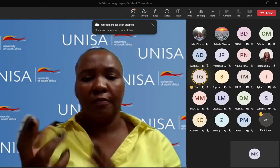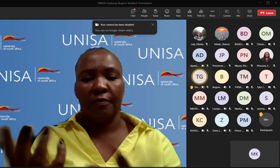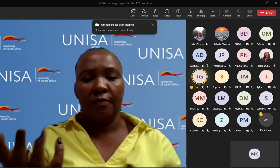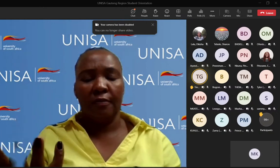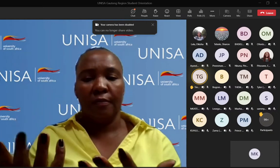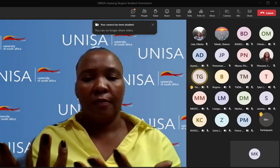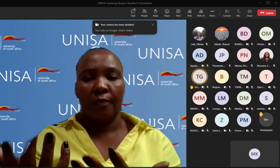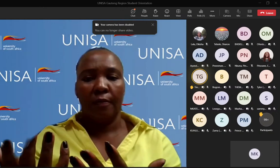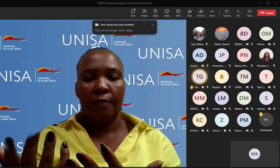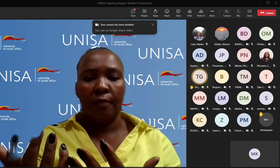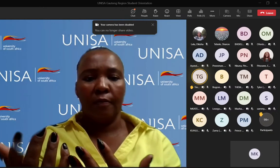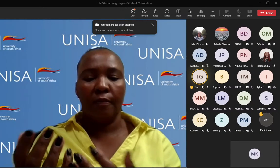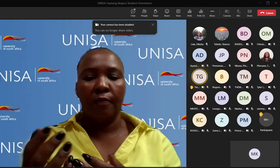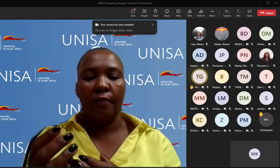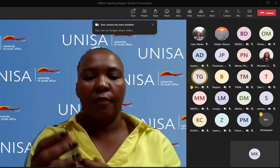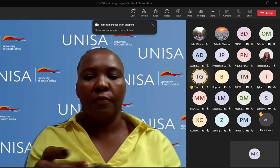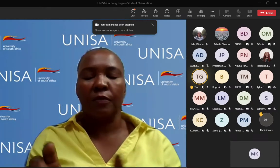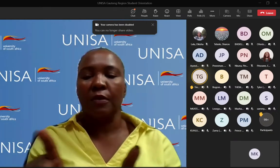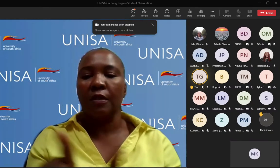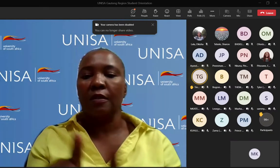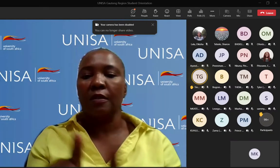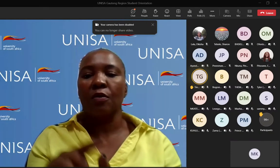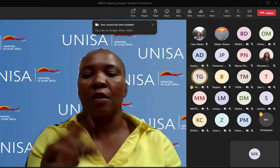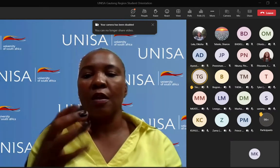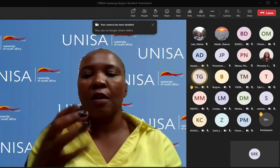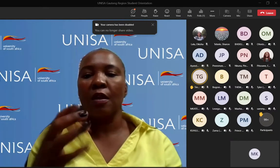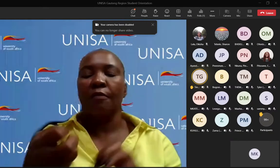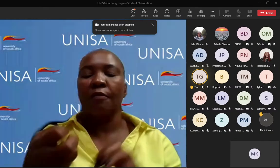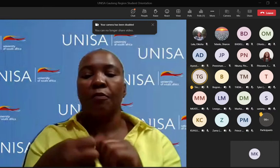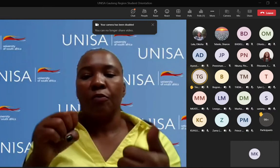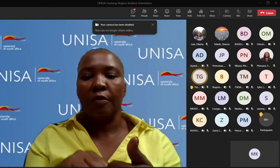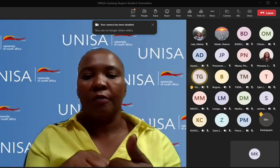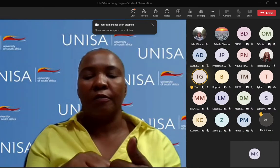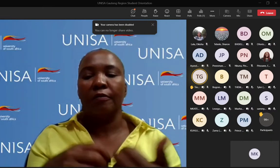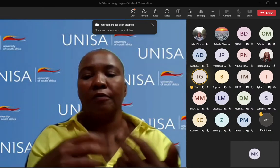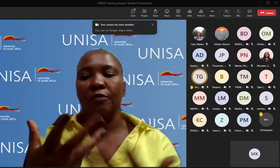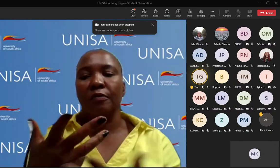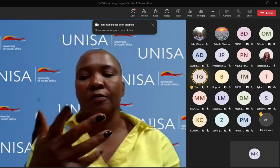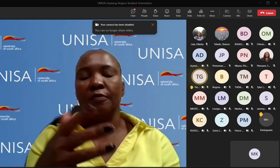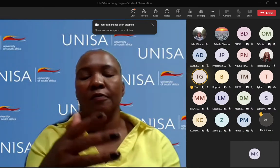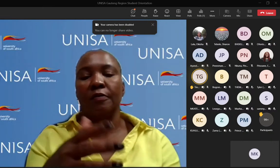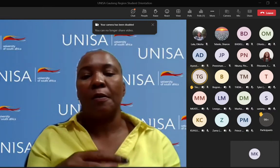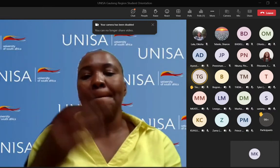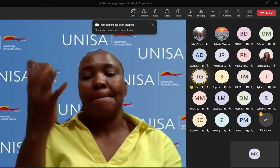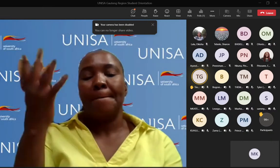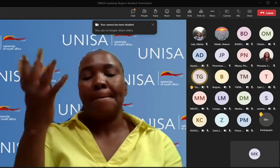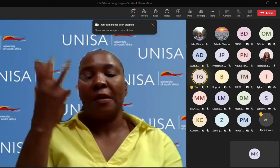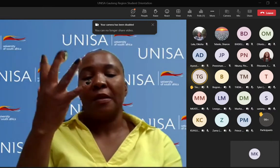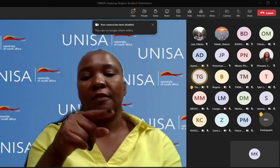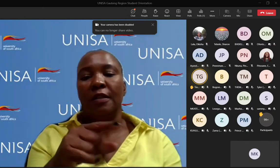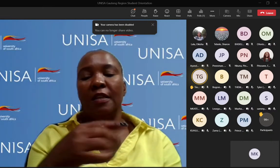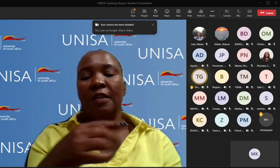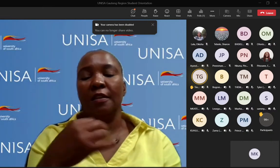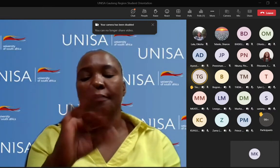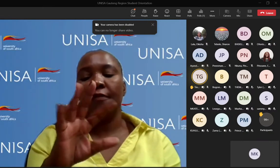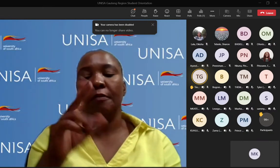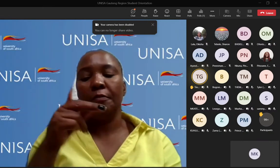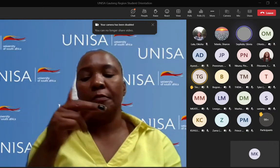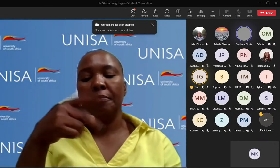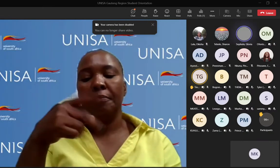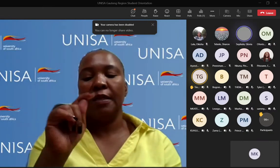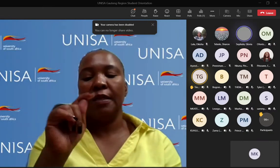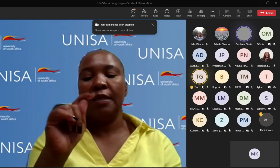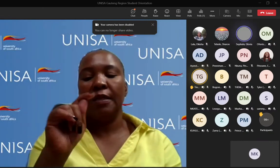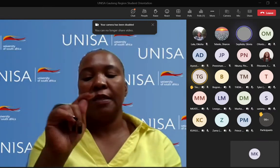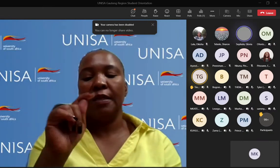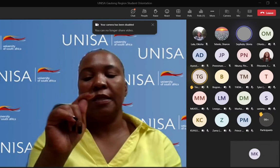sorry Sharon it looks like we are having problems with the audio from the presentation if Miss pitting is here we are